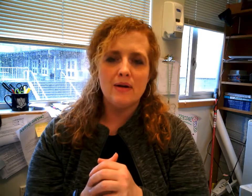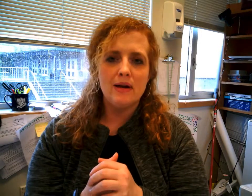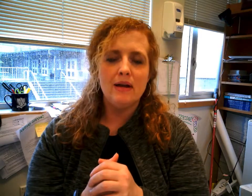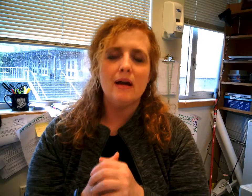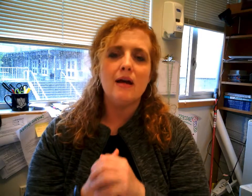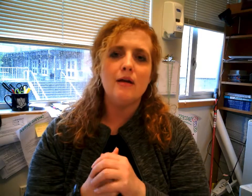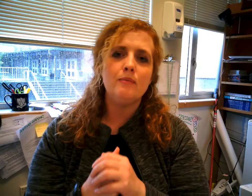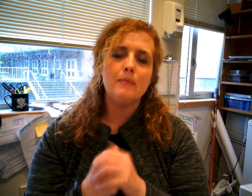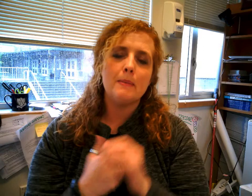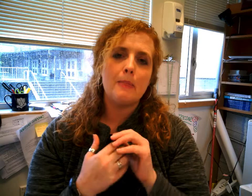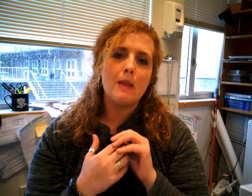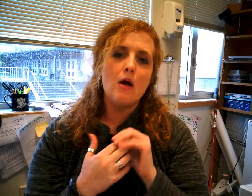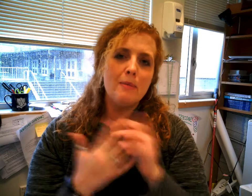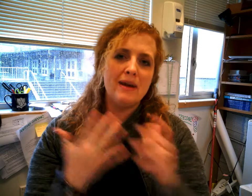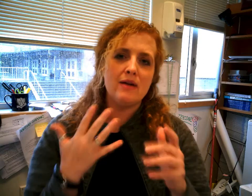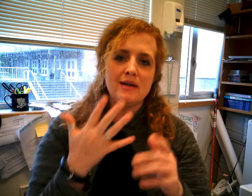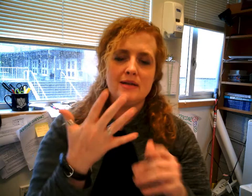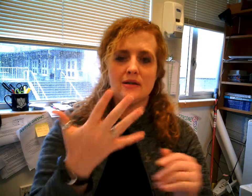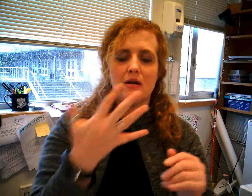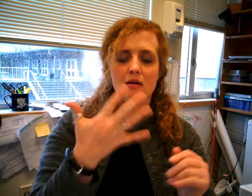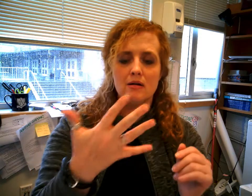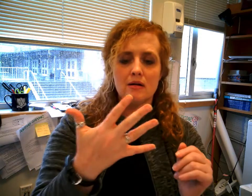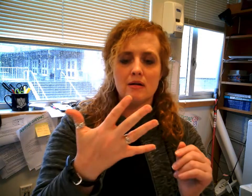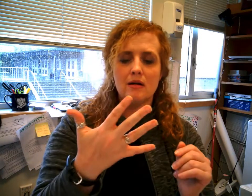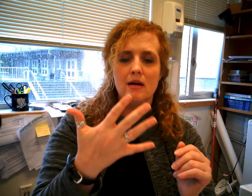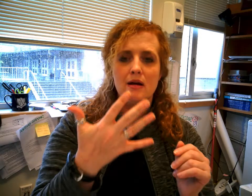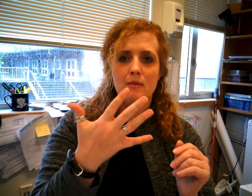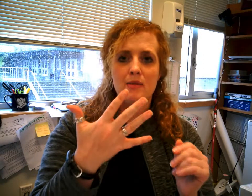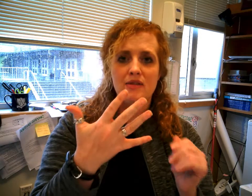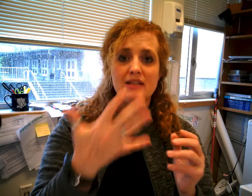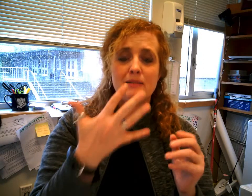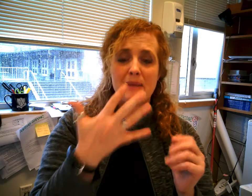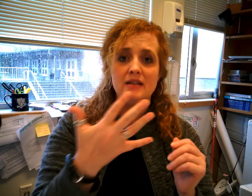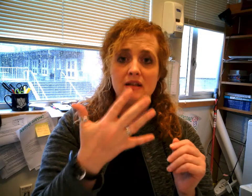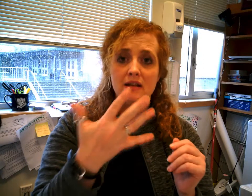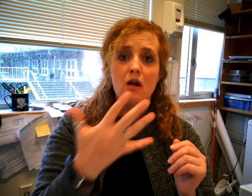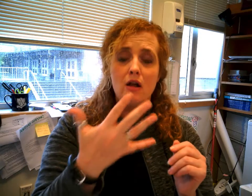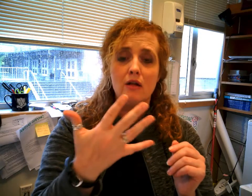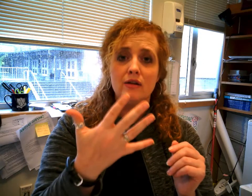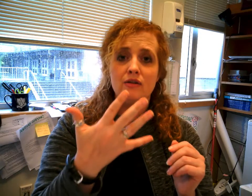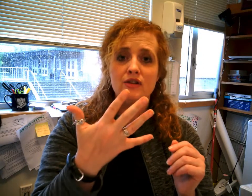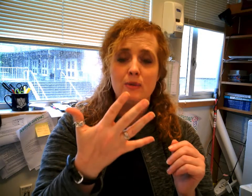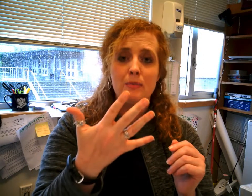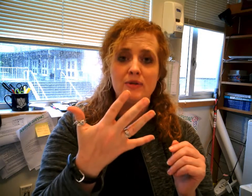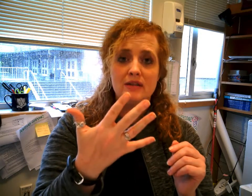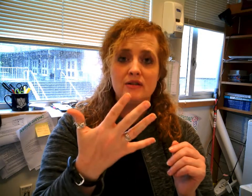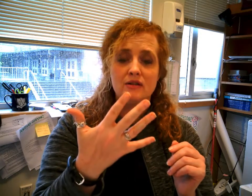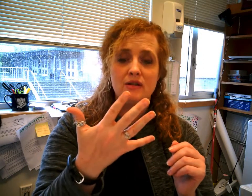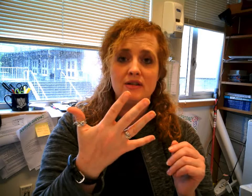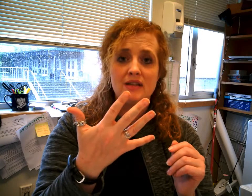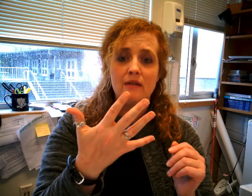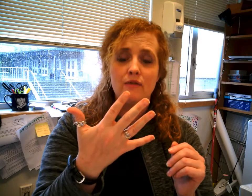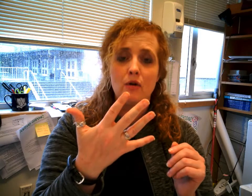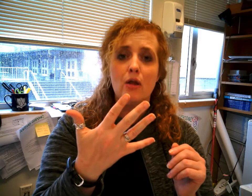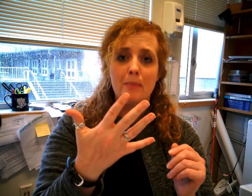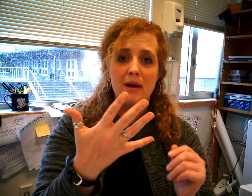Cranberry. All berries are, this is basically all, this represents the sign for all